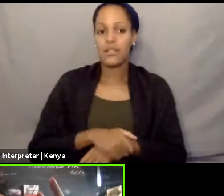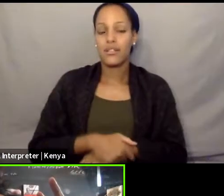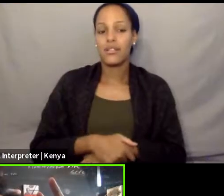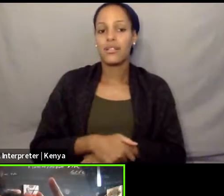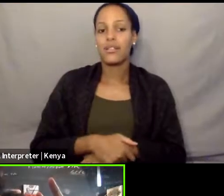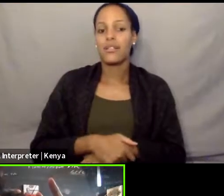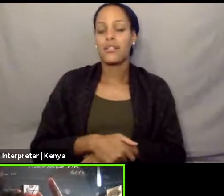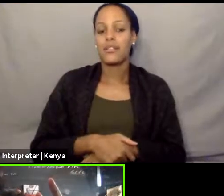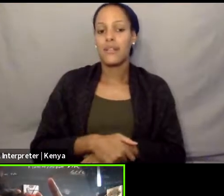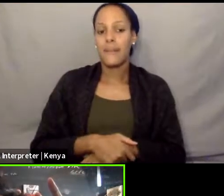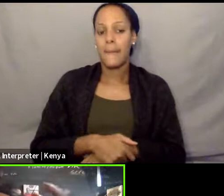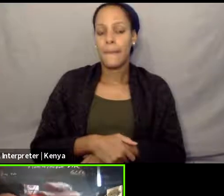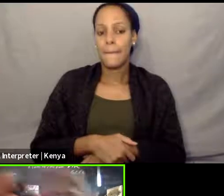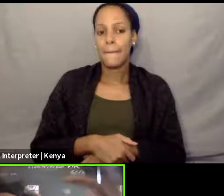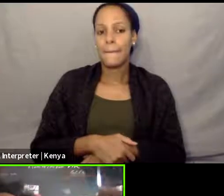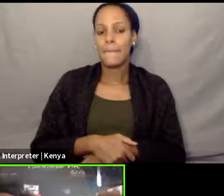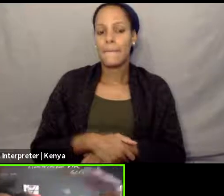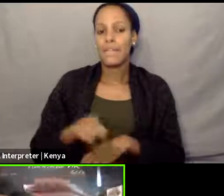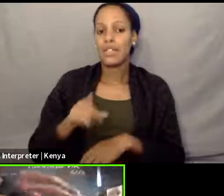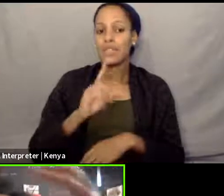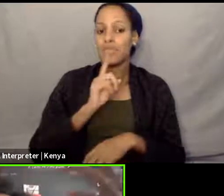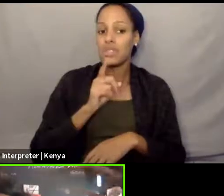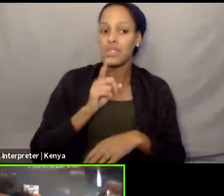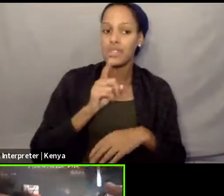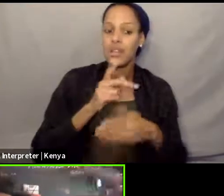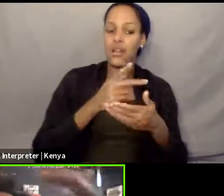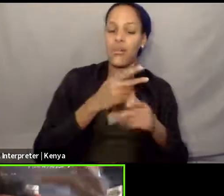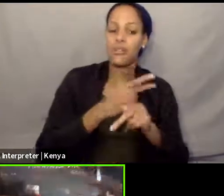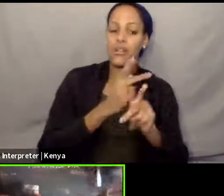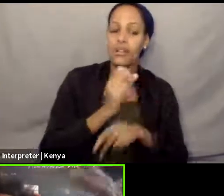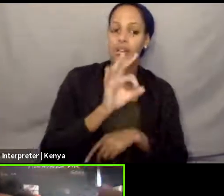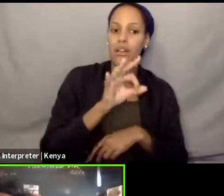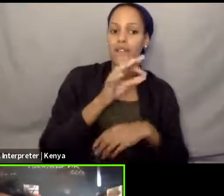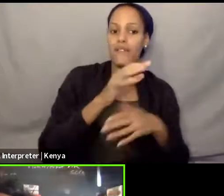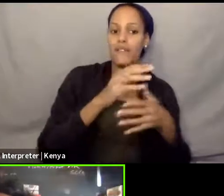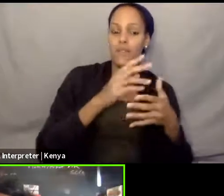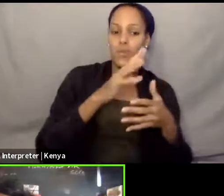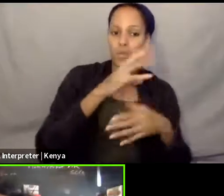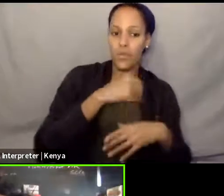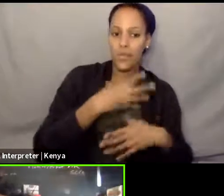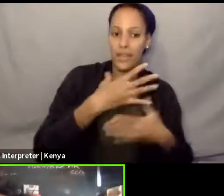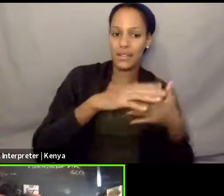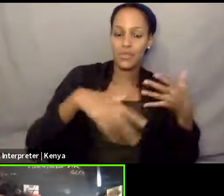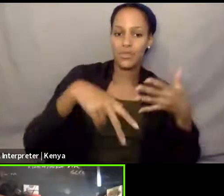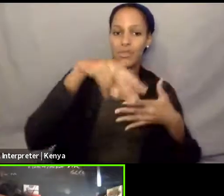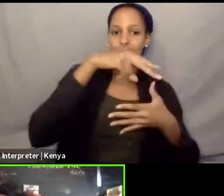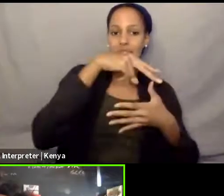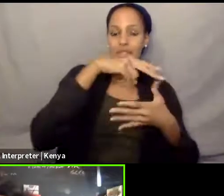is a kind of product of white supremacy and capitalism and all of that.